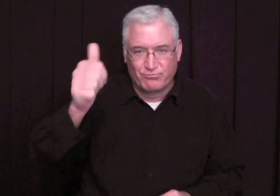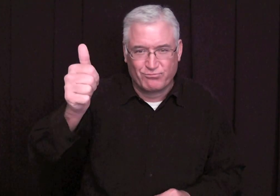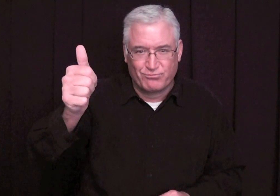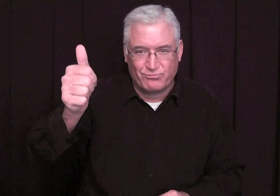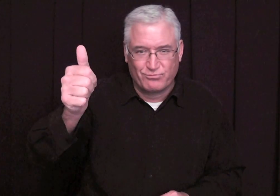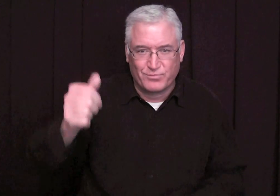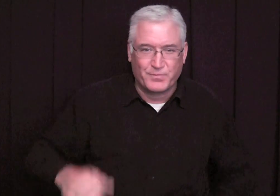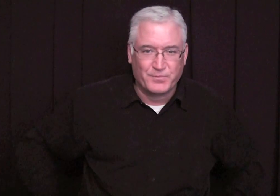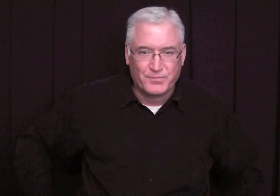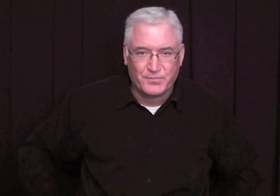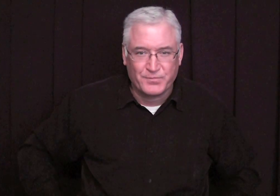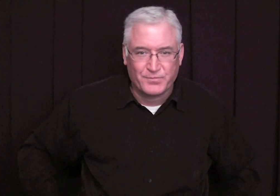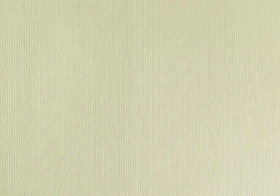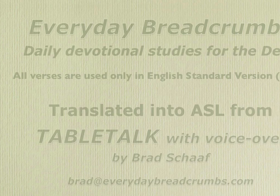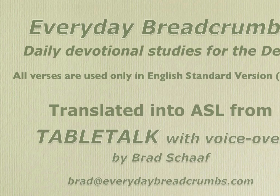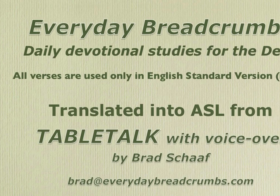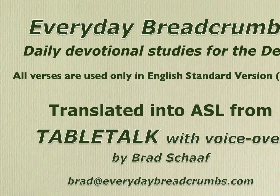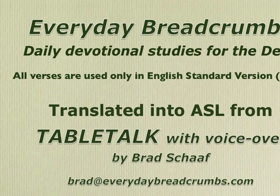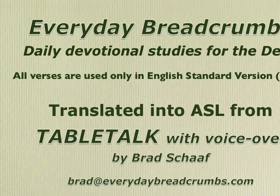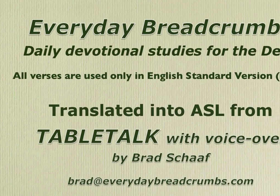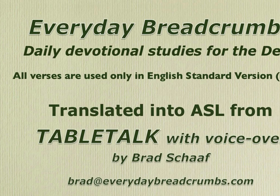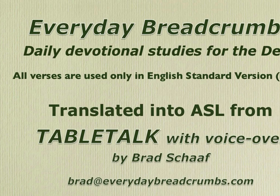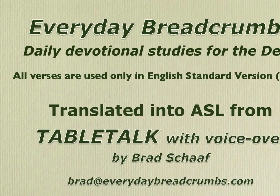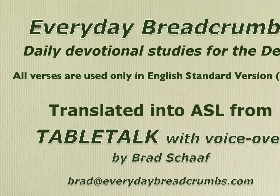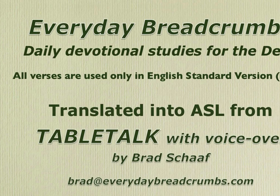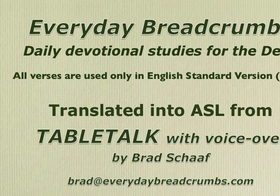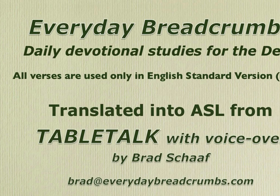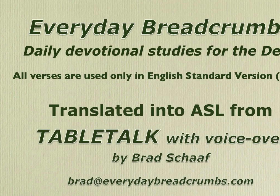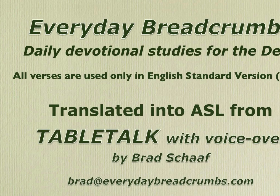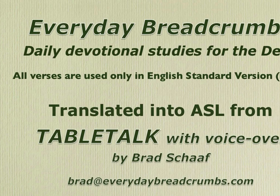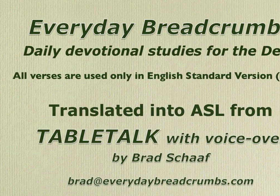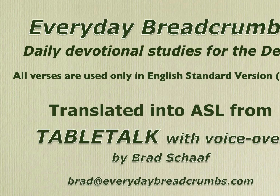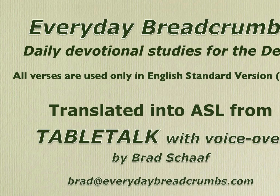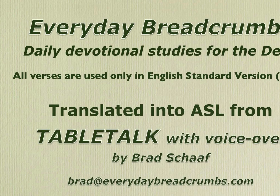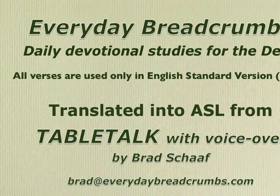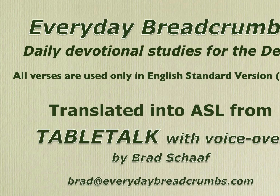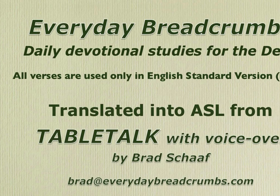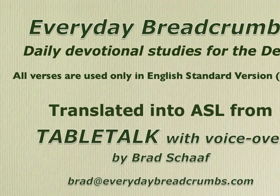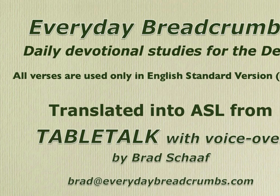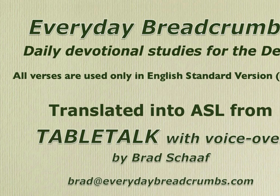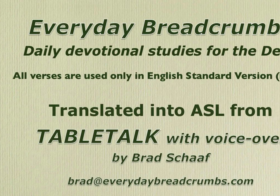abilities to be free from sin. Coram Deo.